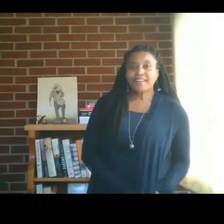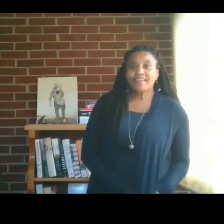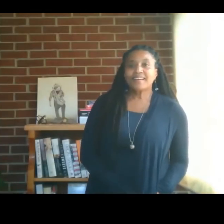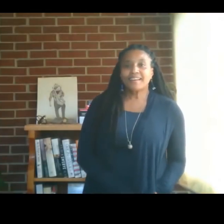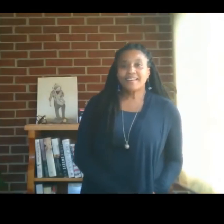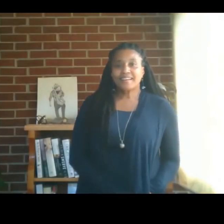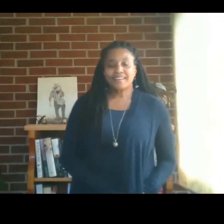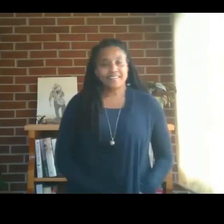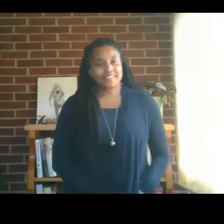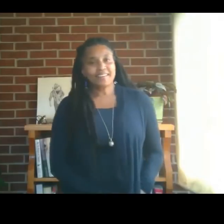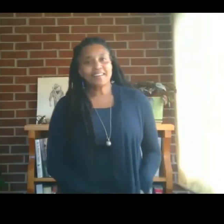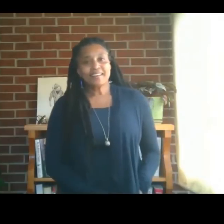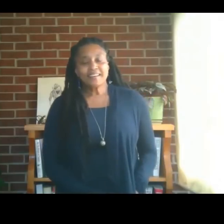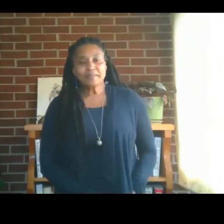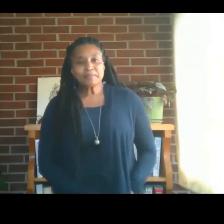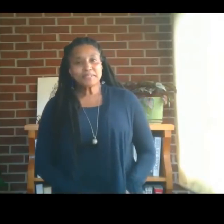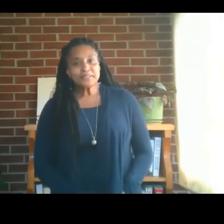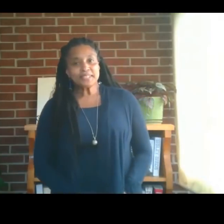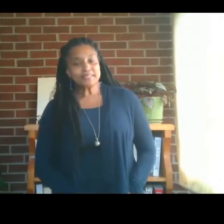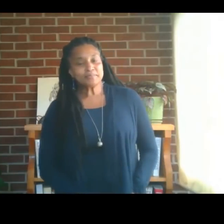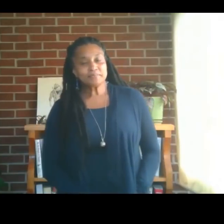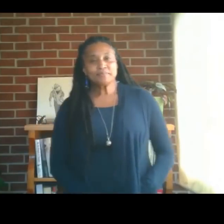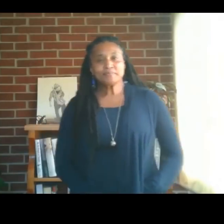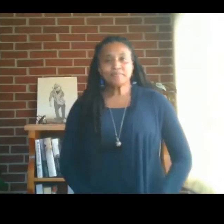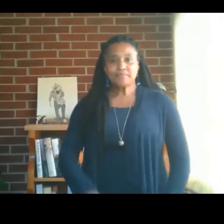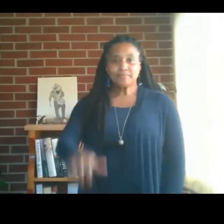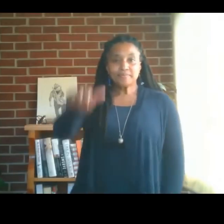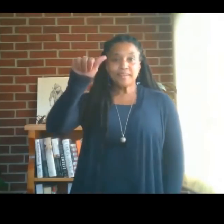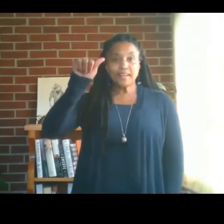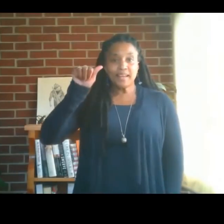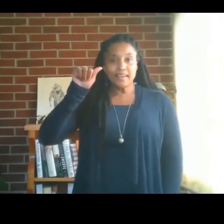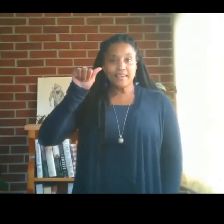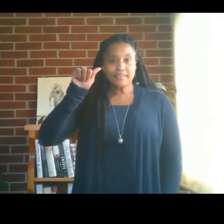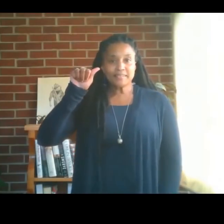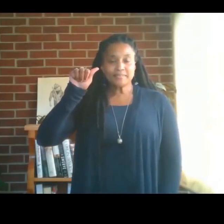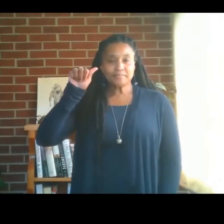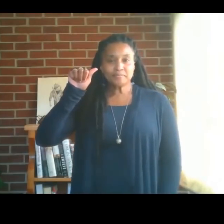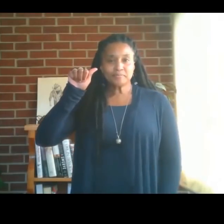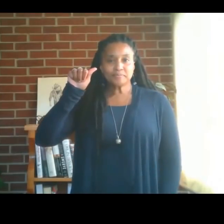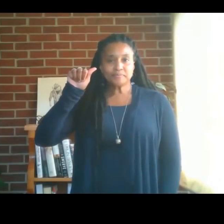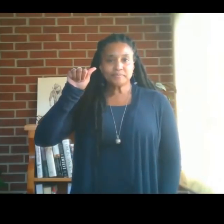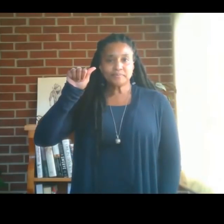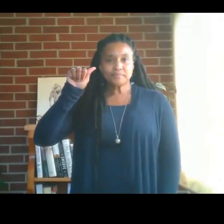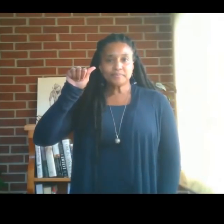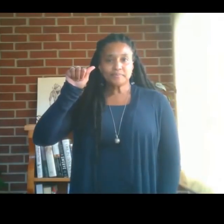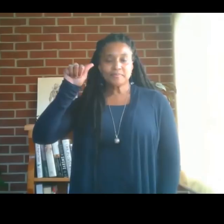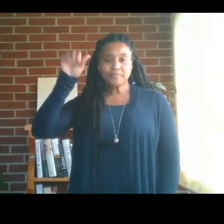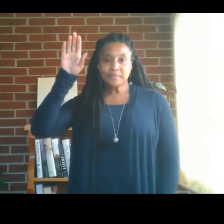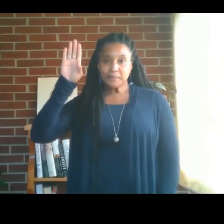how to sign the letters of the alphabet? Absolutely. A,